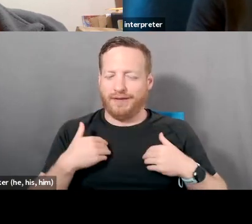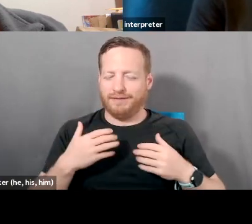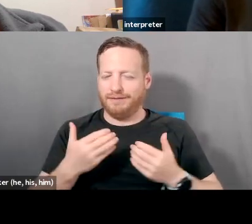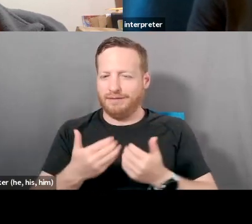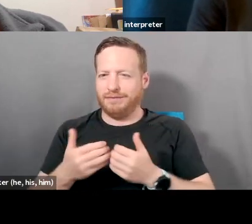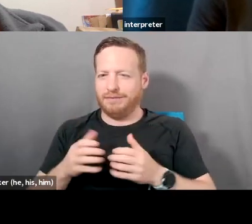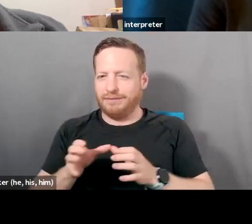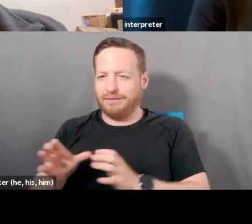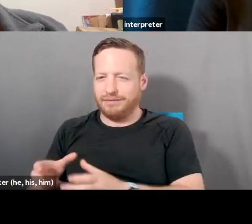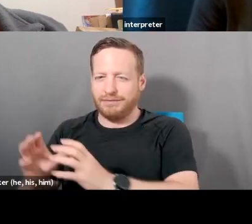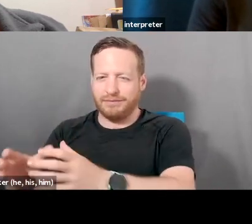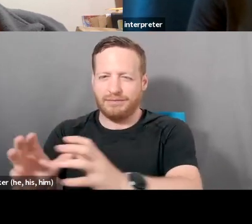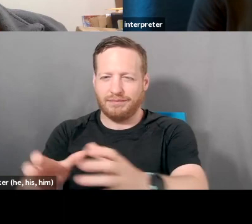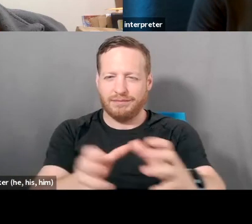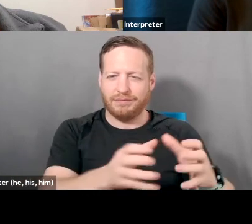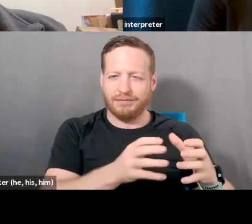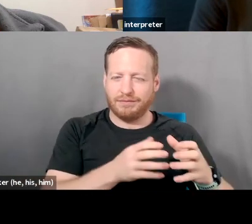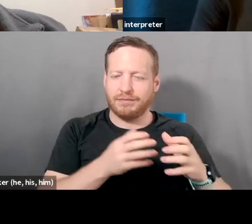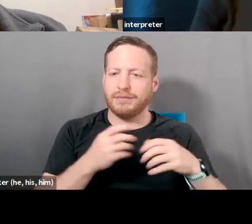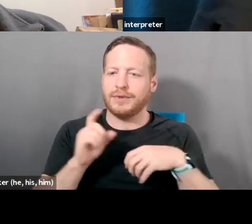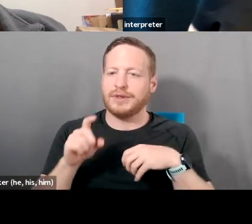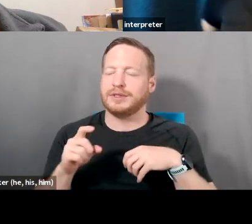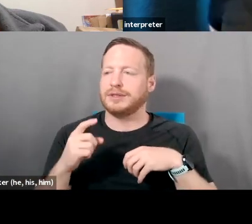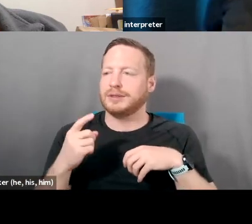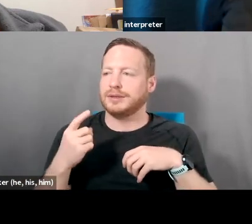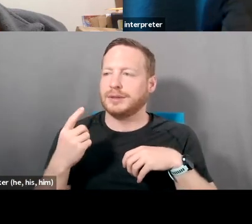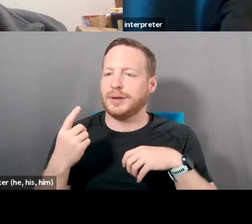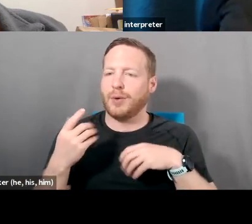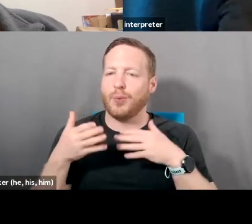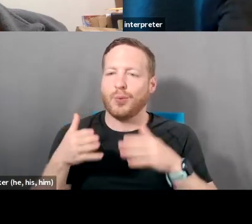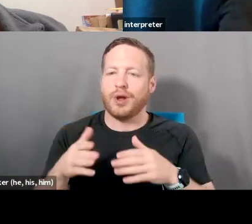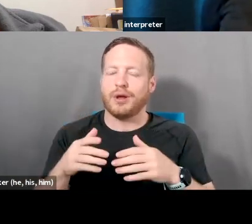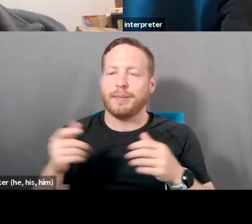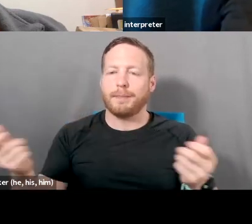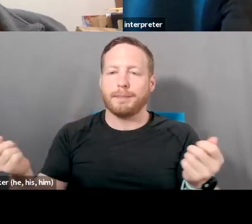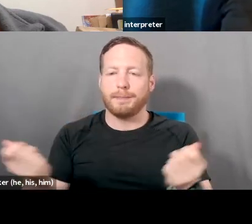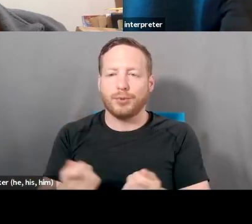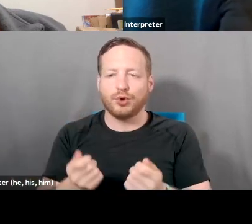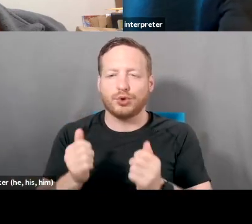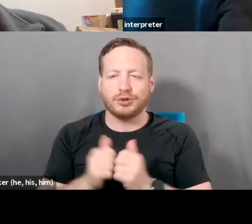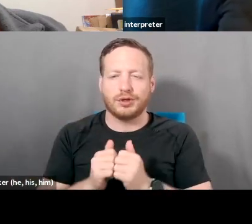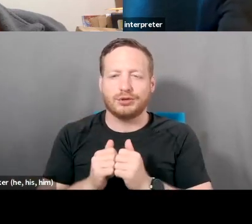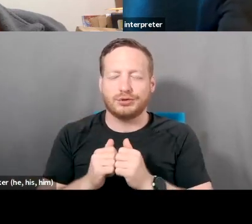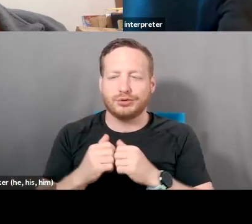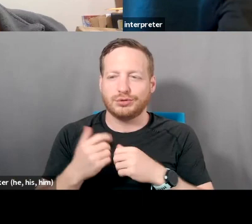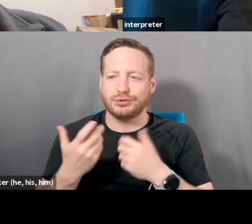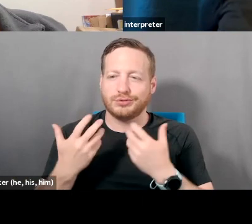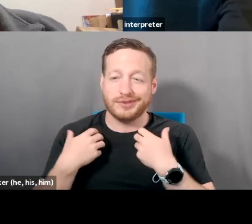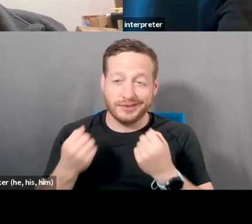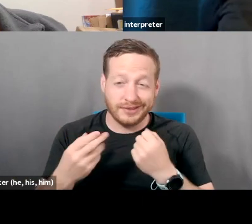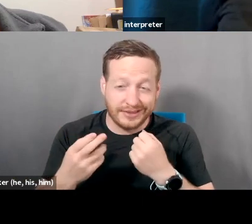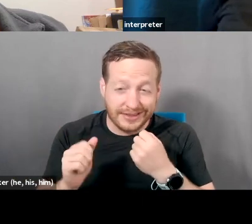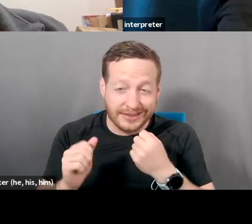Sometimes the community, has already broken up into different groups and we want to pull them